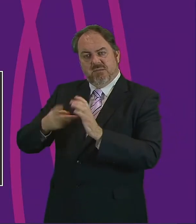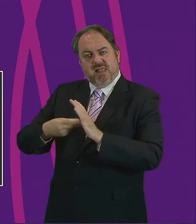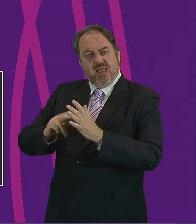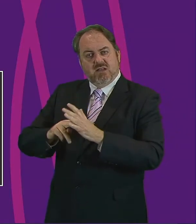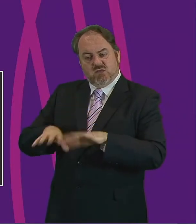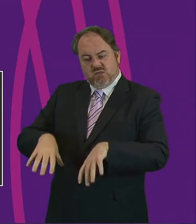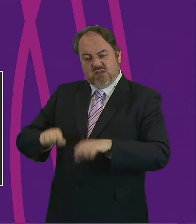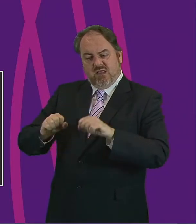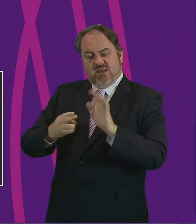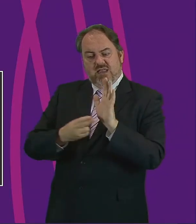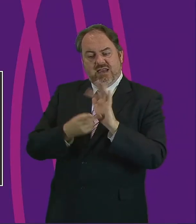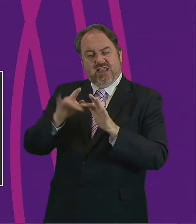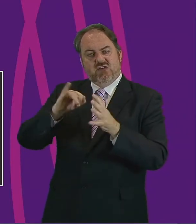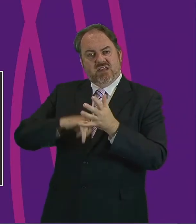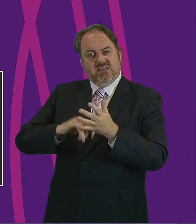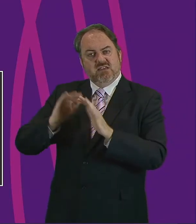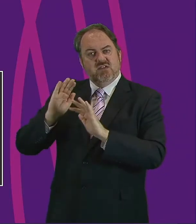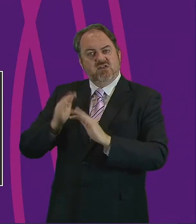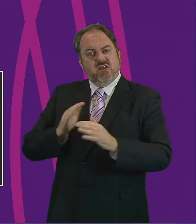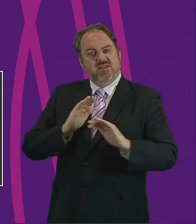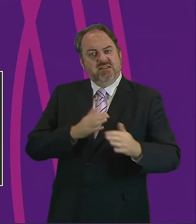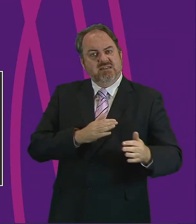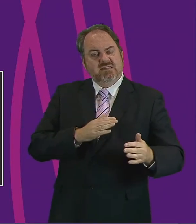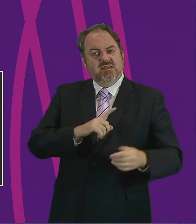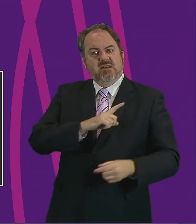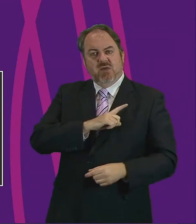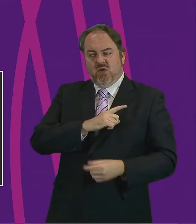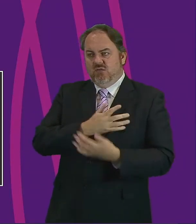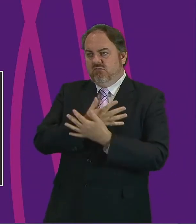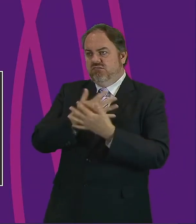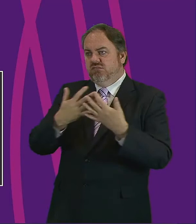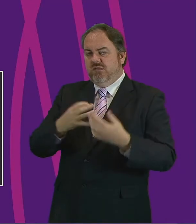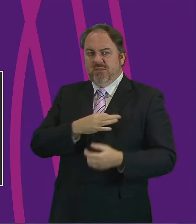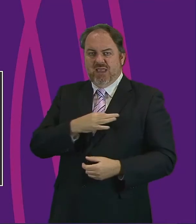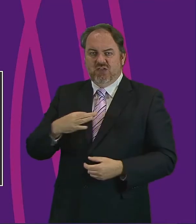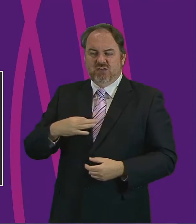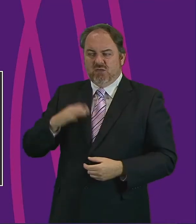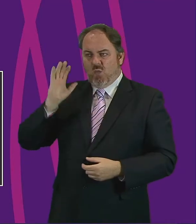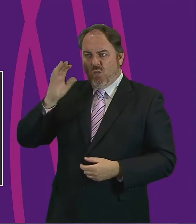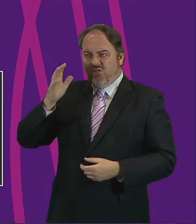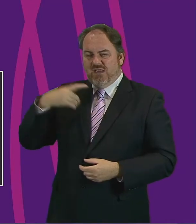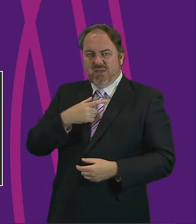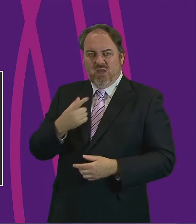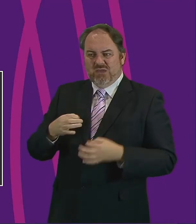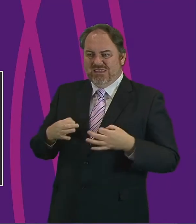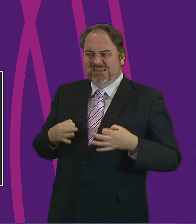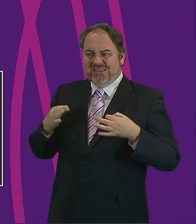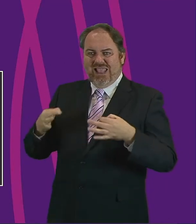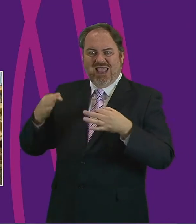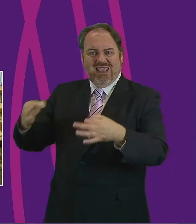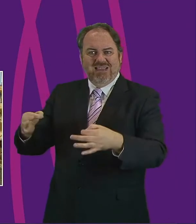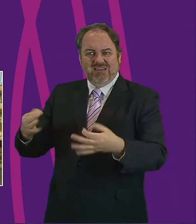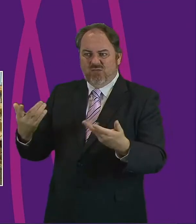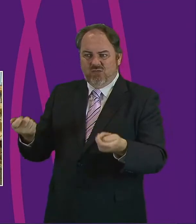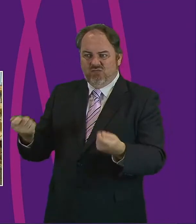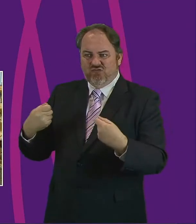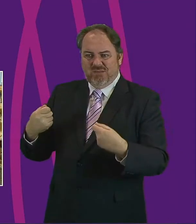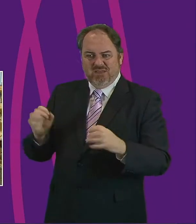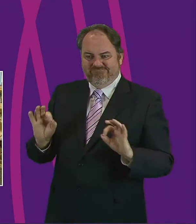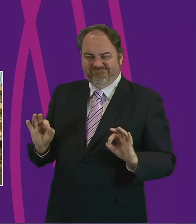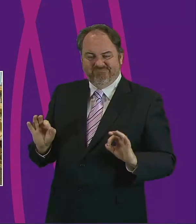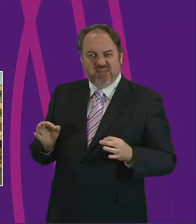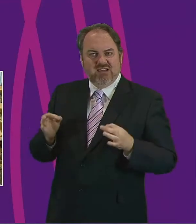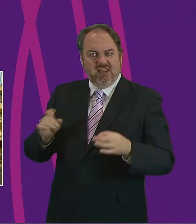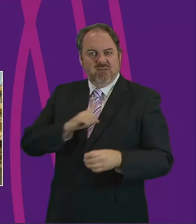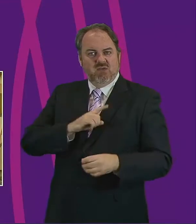services in light of reported concerns from patients experiencing delays to their treatment. First Minister. We